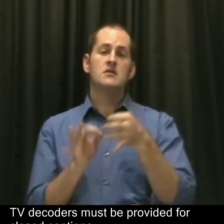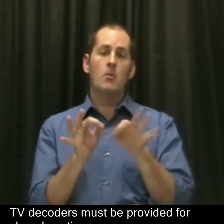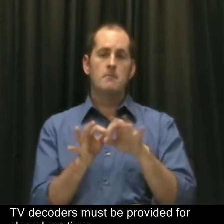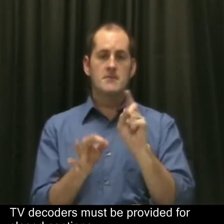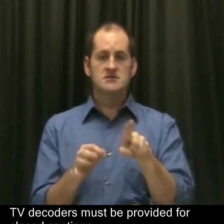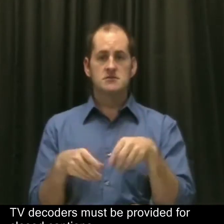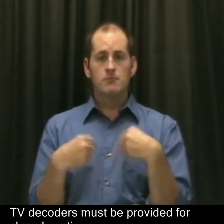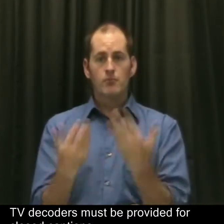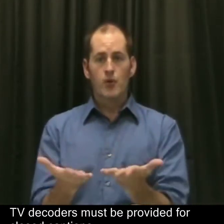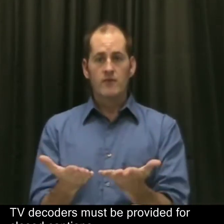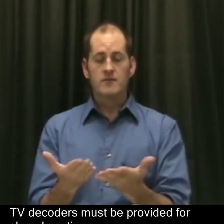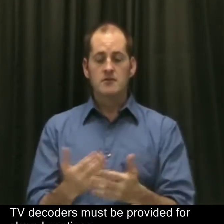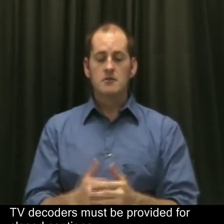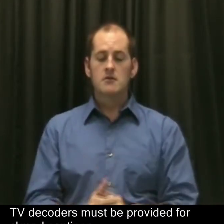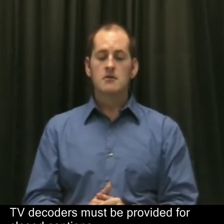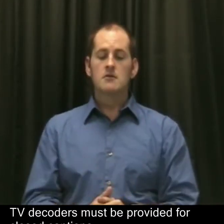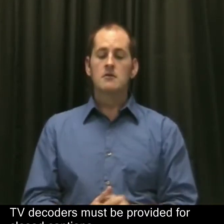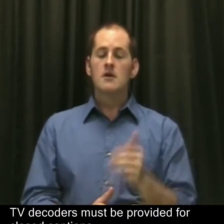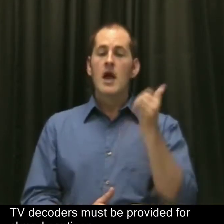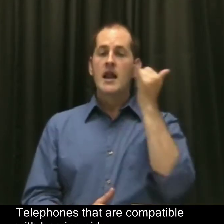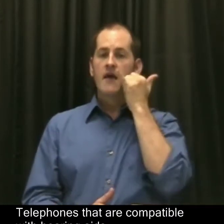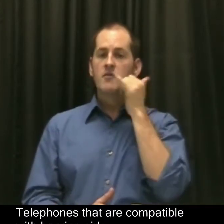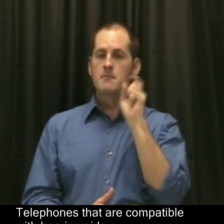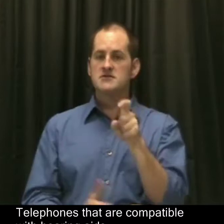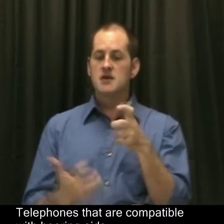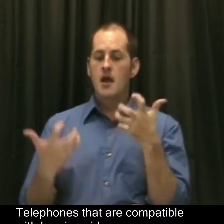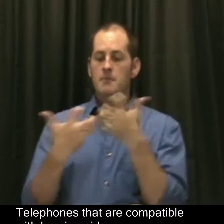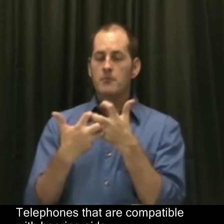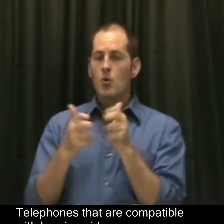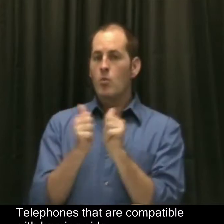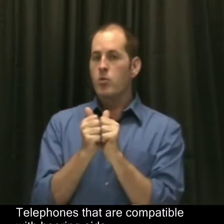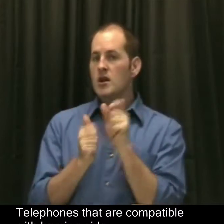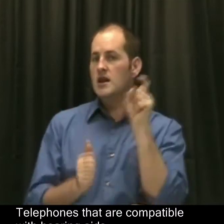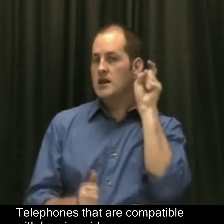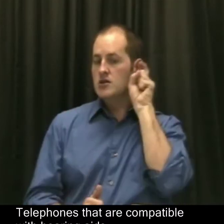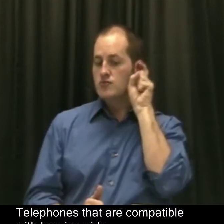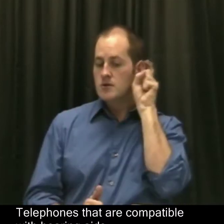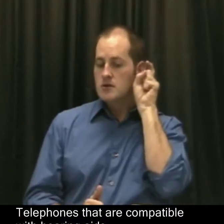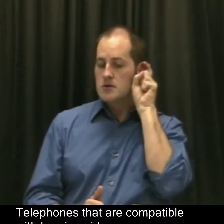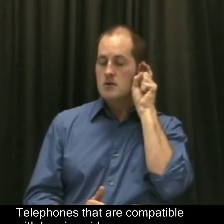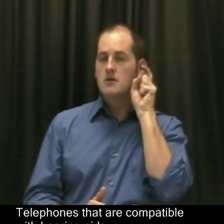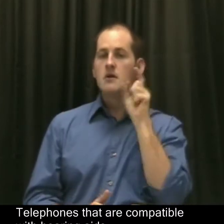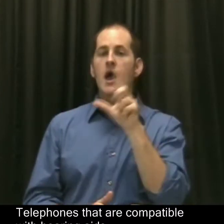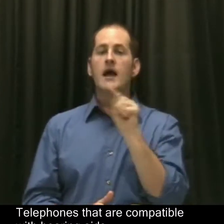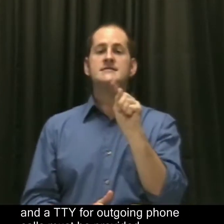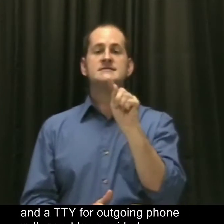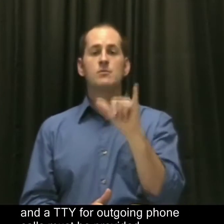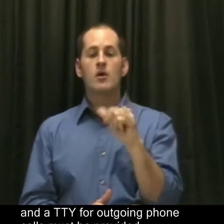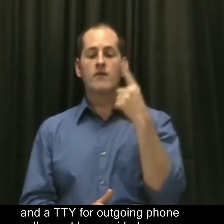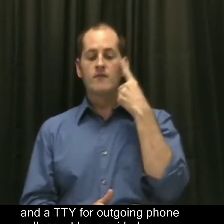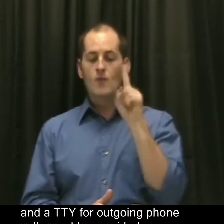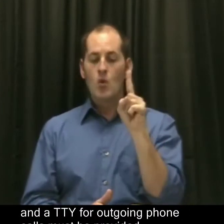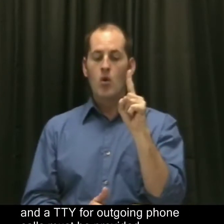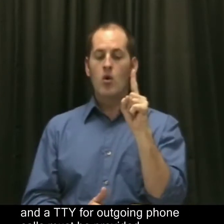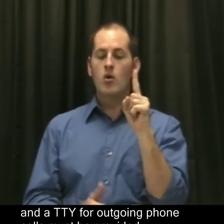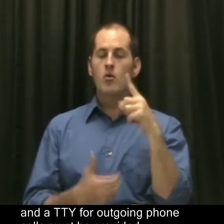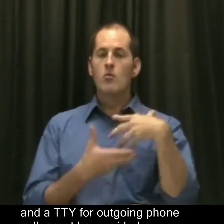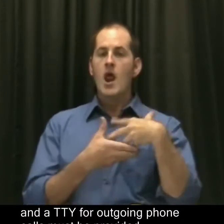TV decoders must be provided for closed captions. Telephones that are compatible with hearing aids and a TTY